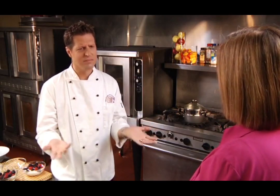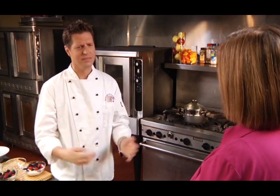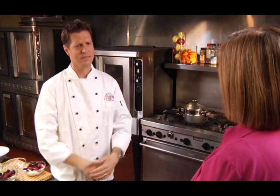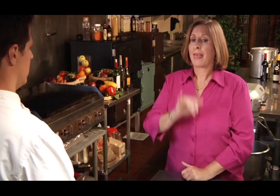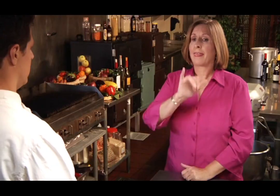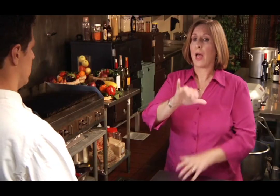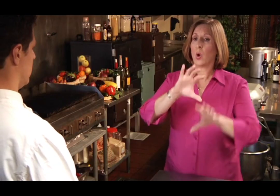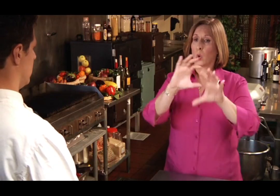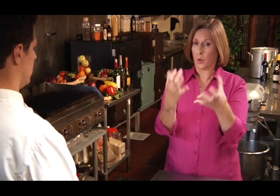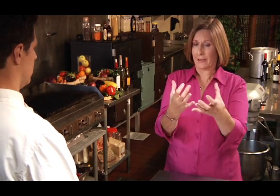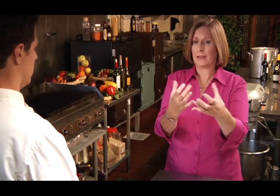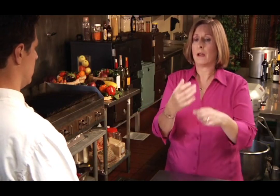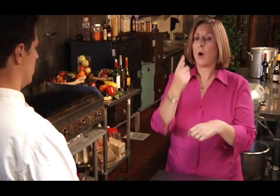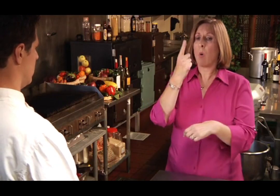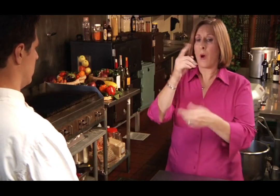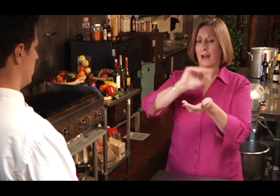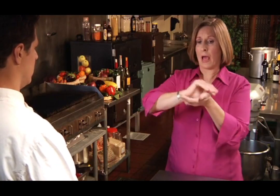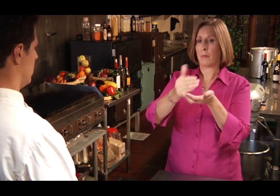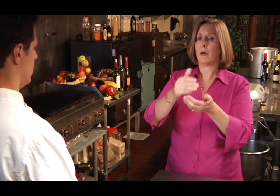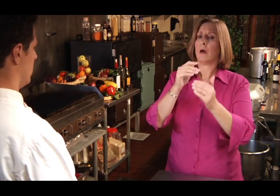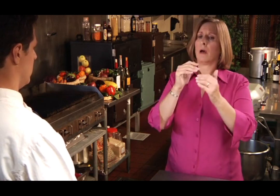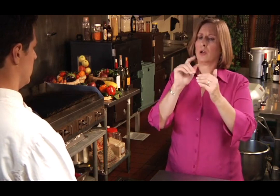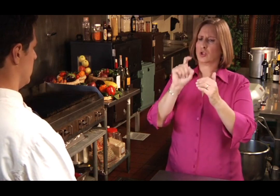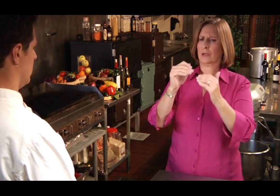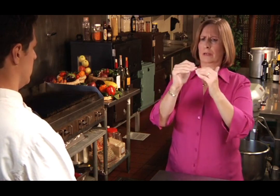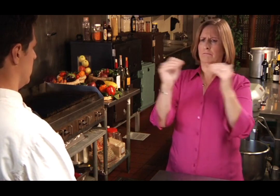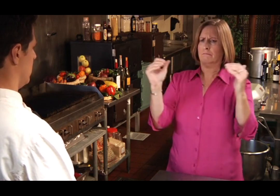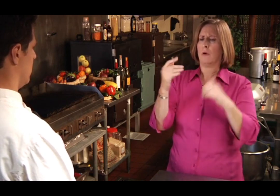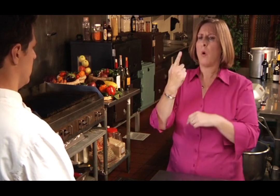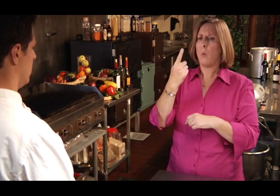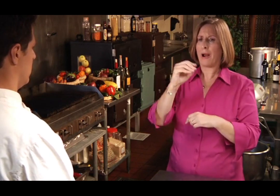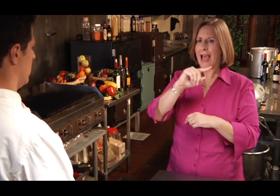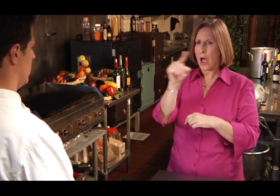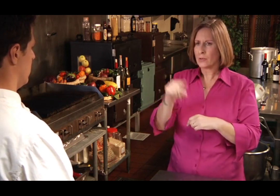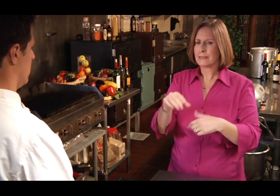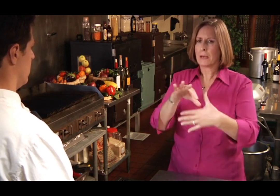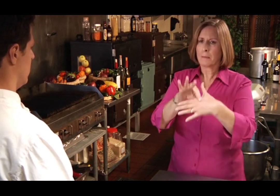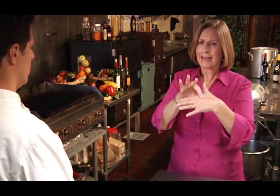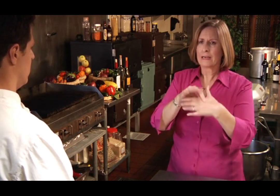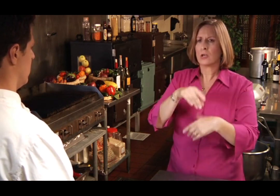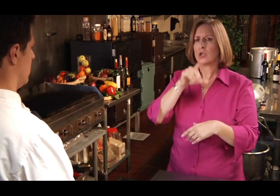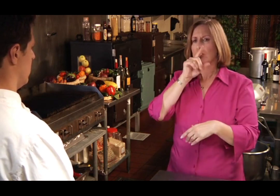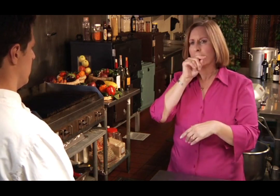group? 1 serving in this group should be 1 ounce of meat, chicken, or fish.